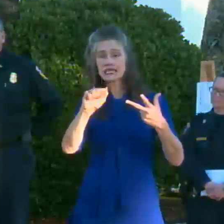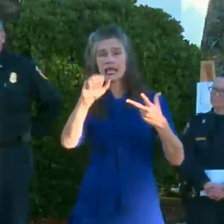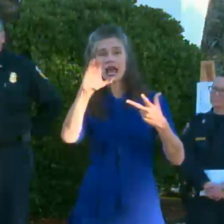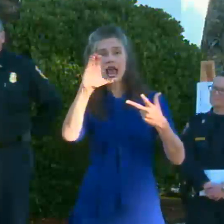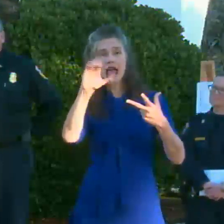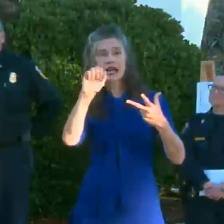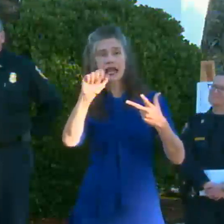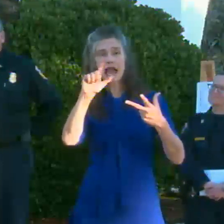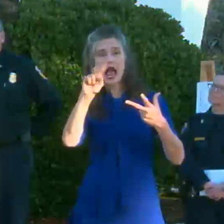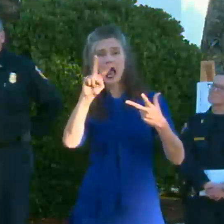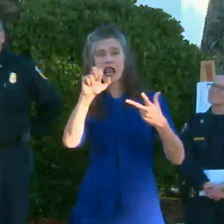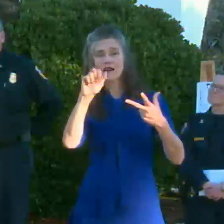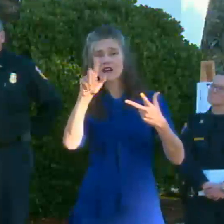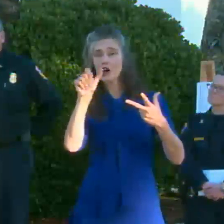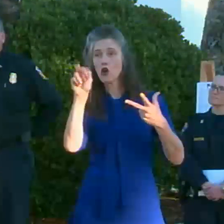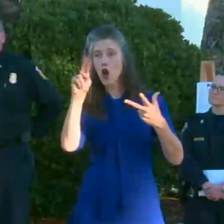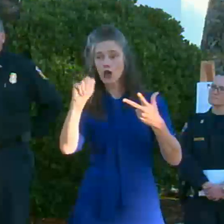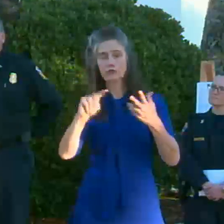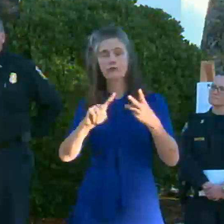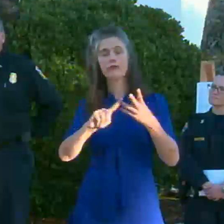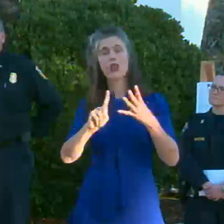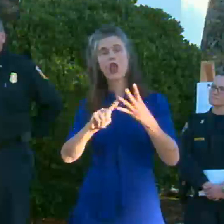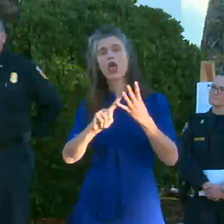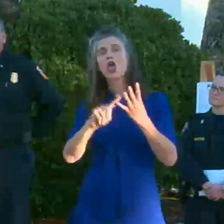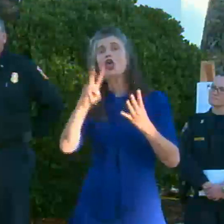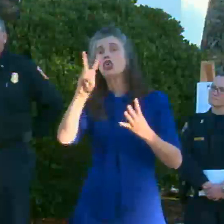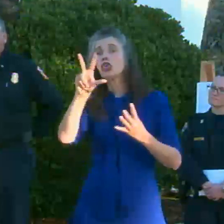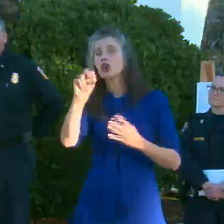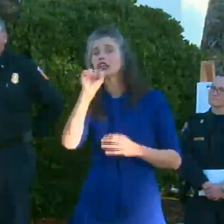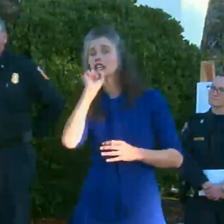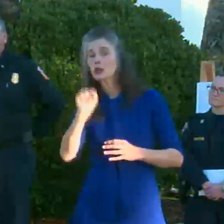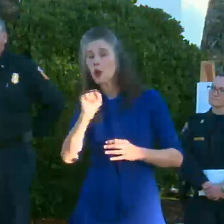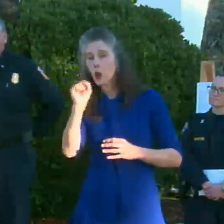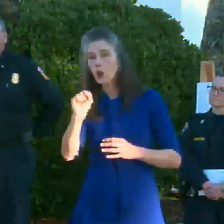30-year-old Pinit Sutitepa,